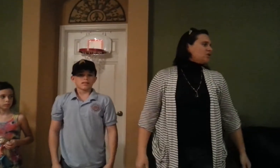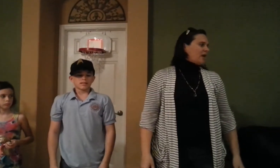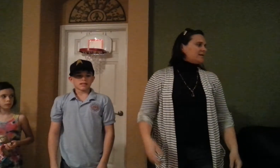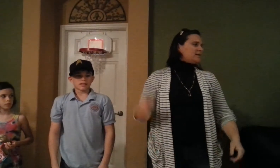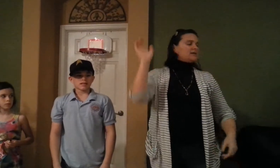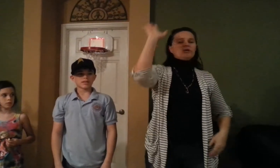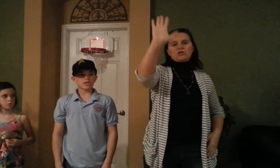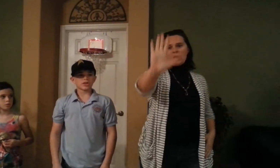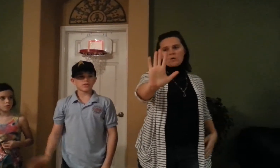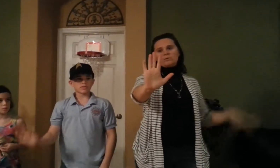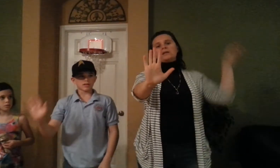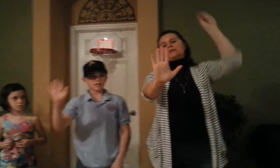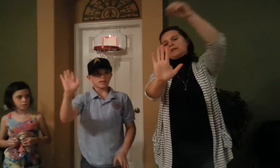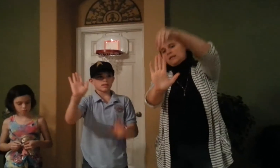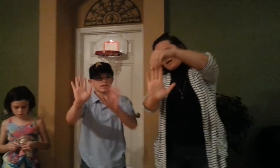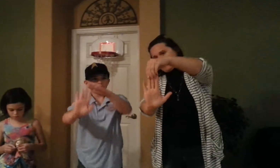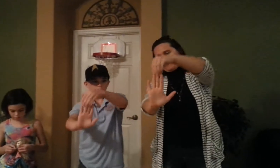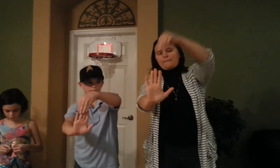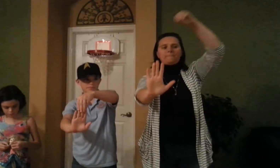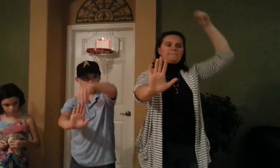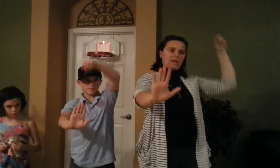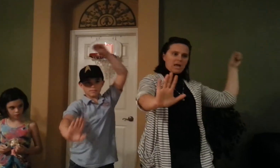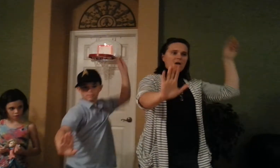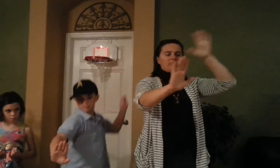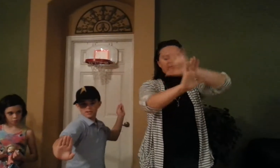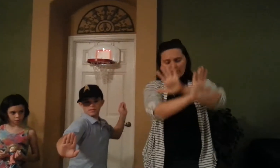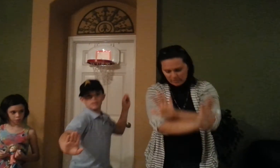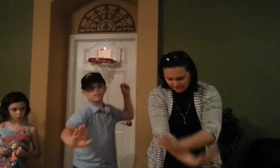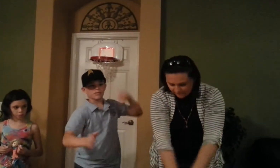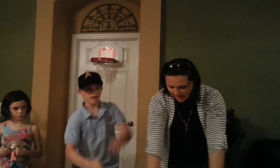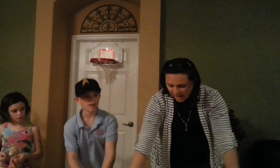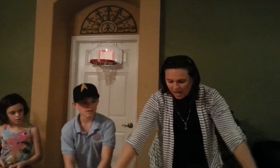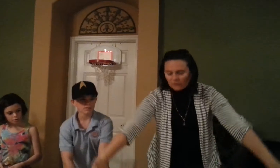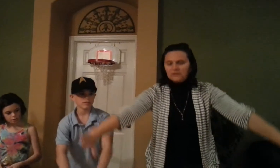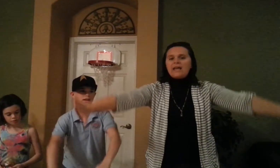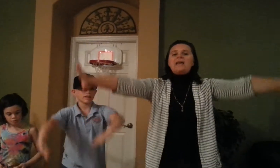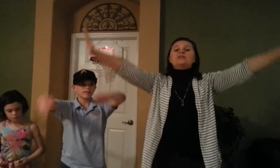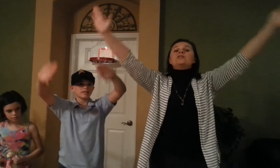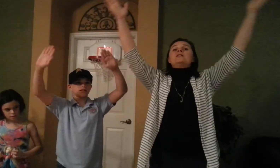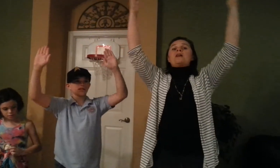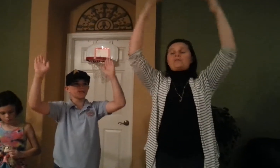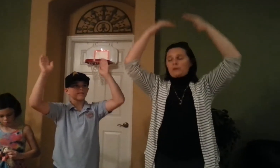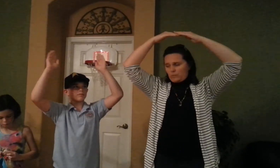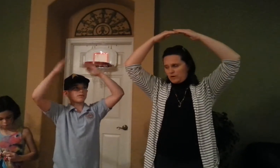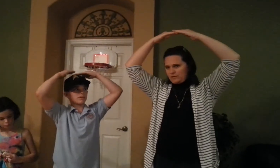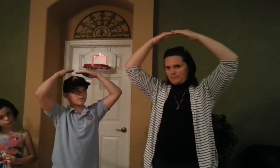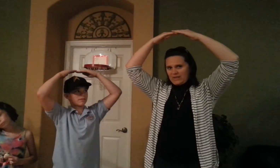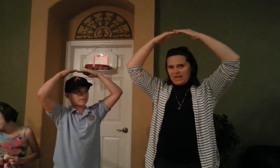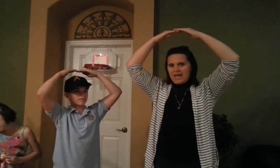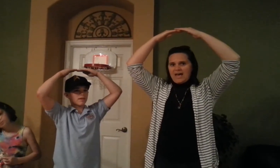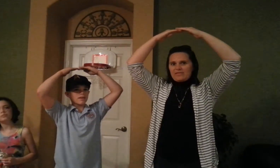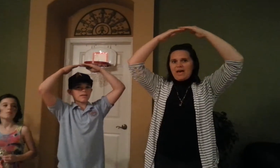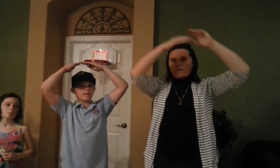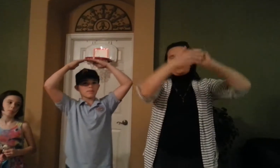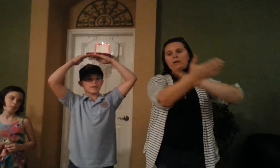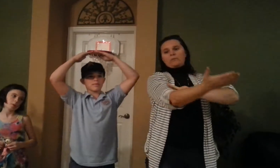Just as he chose us in him before the foundation of the world, that we would